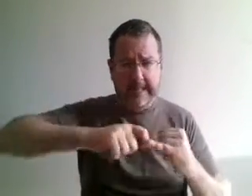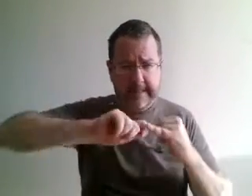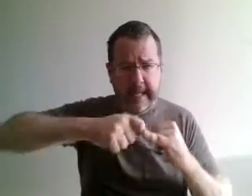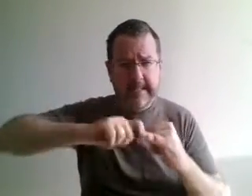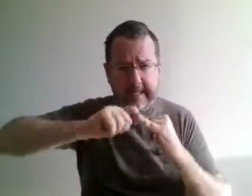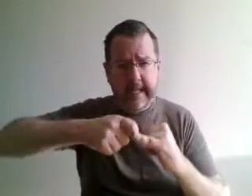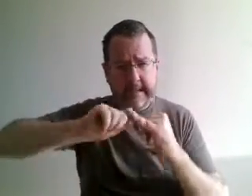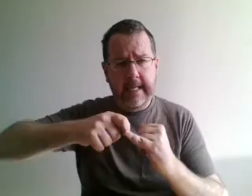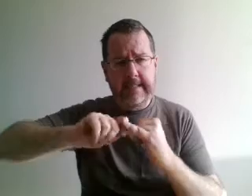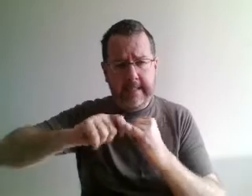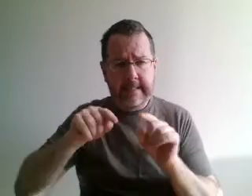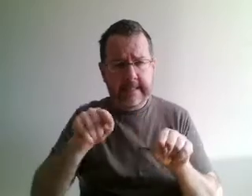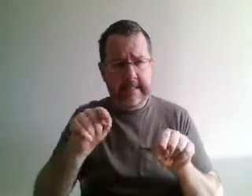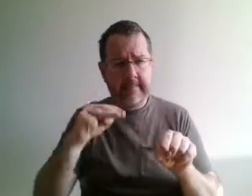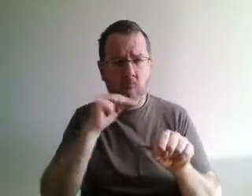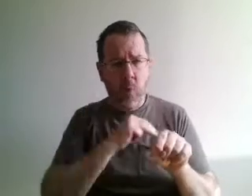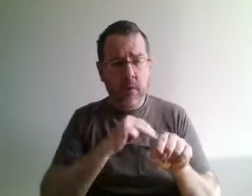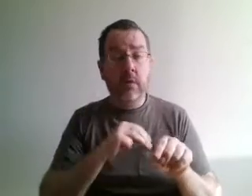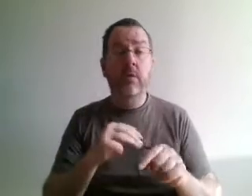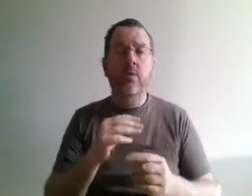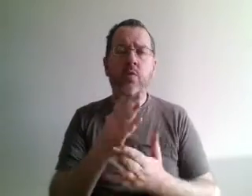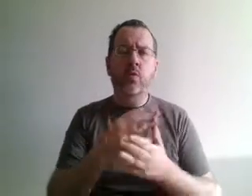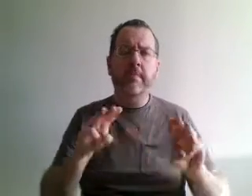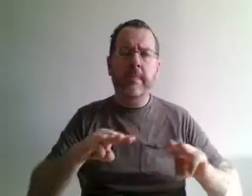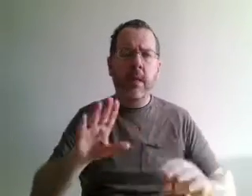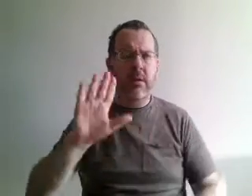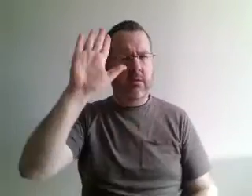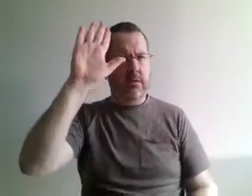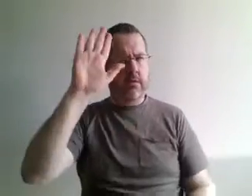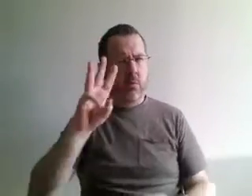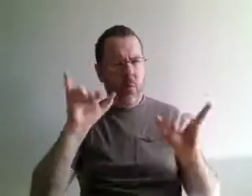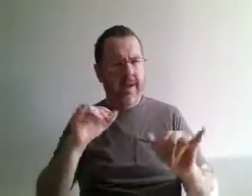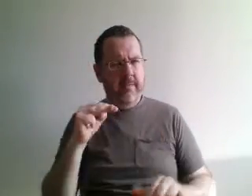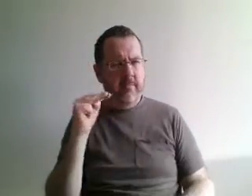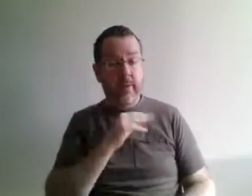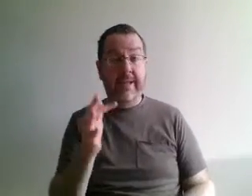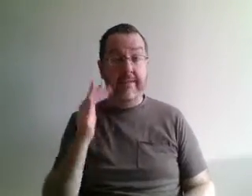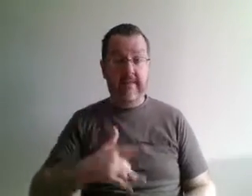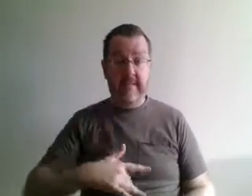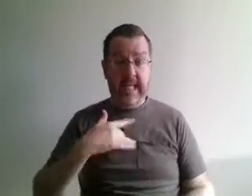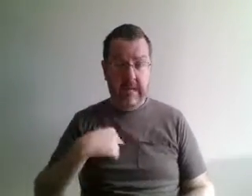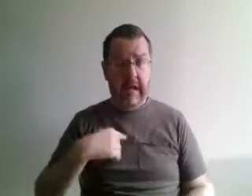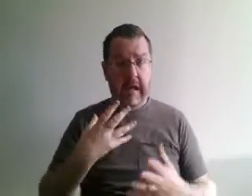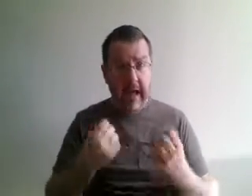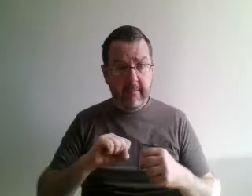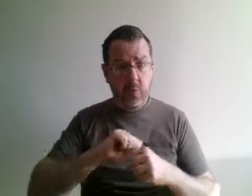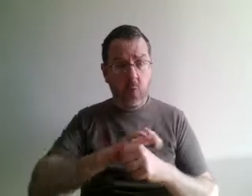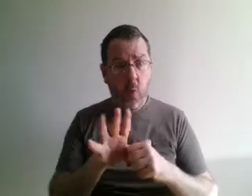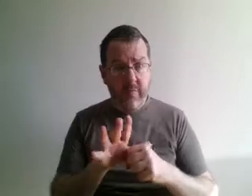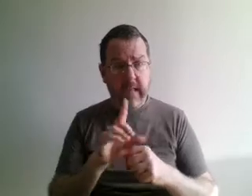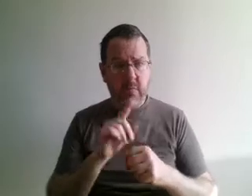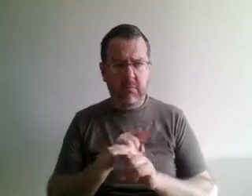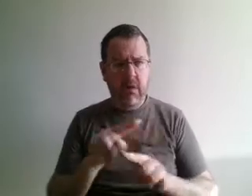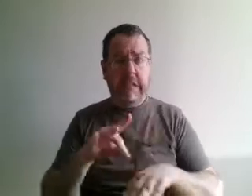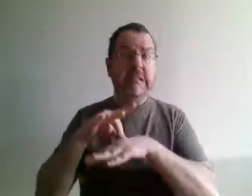Somebody asking, why is this important? If I suspect I have COVID-19, but I'm not very sick, why clog up the system? Yeah, I mean, I think